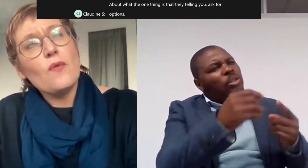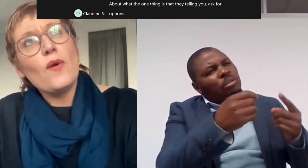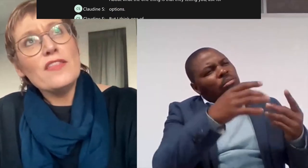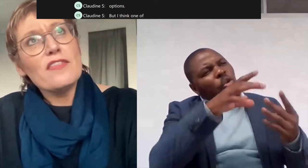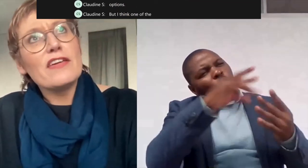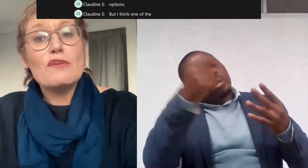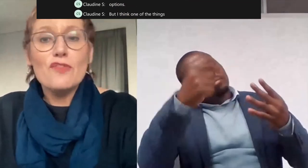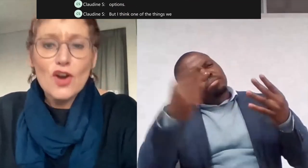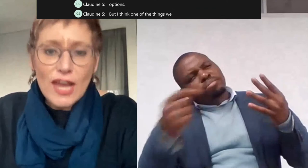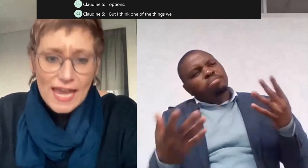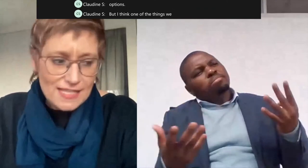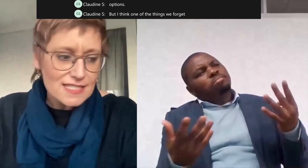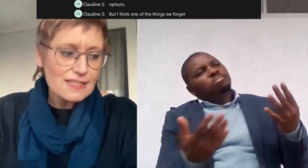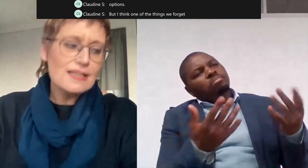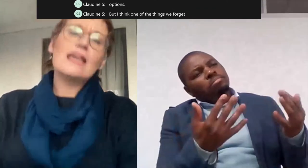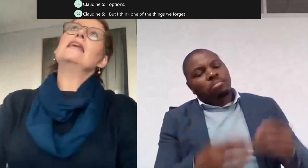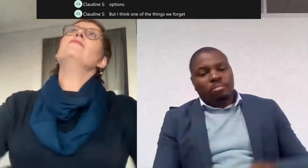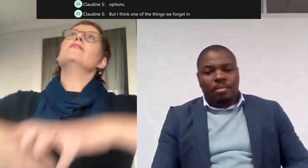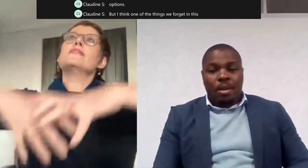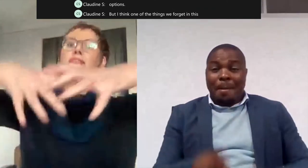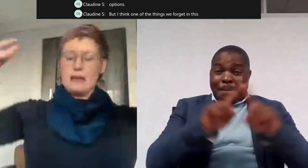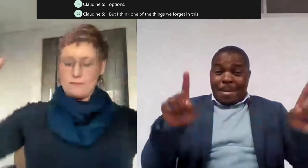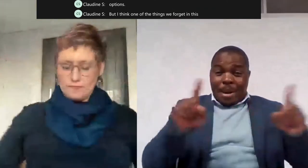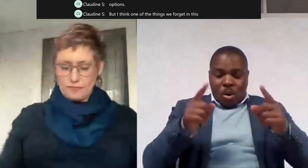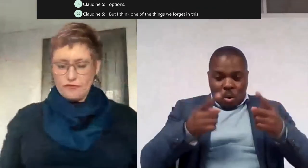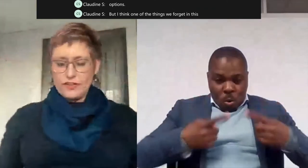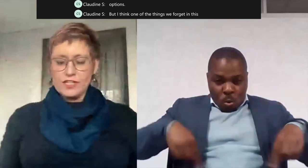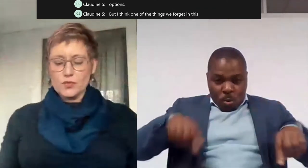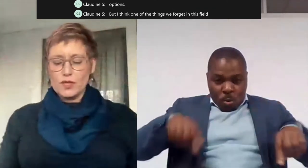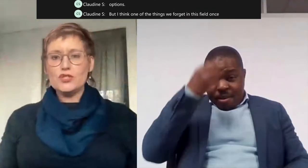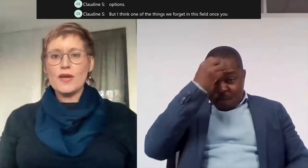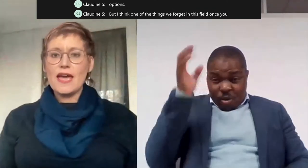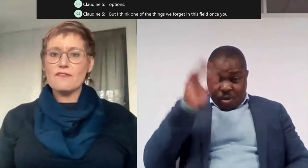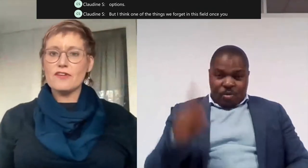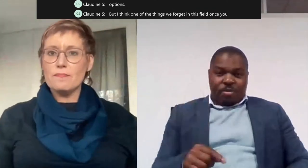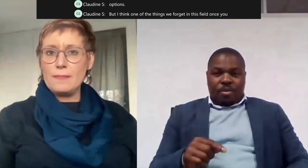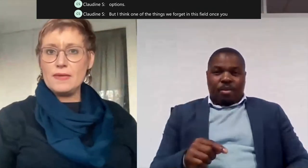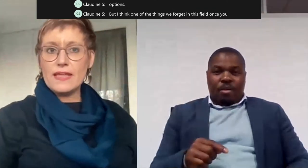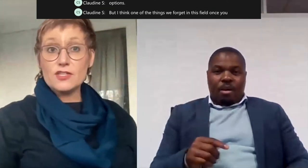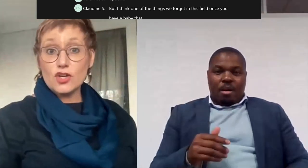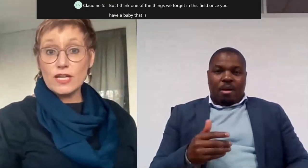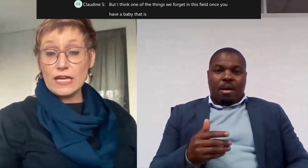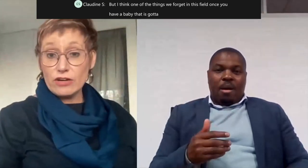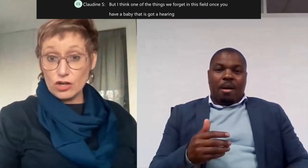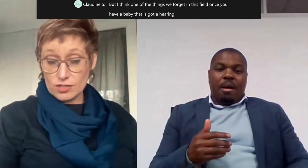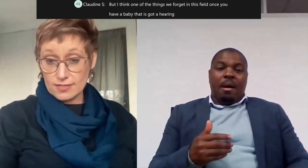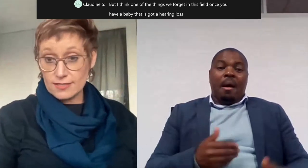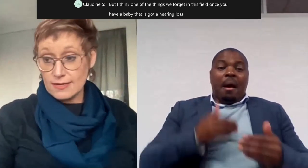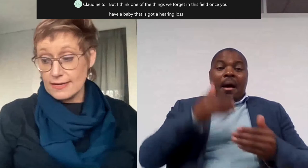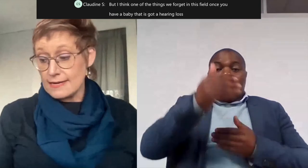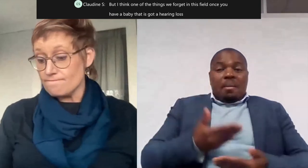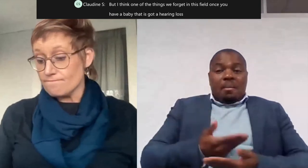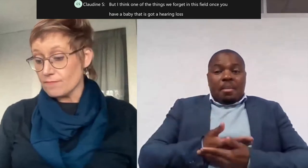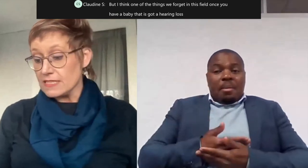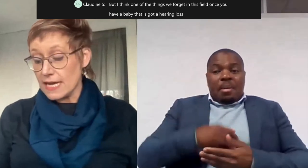I think one of the things we forget in this field, once you have a baby that has got a hearing